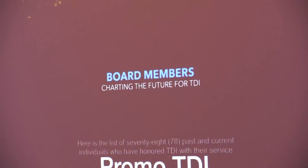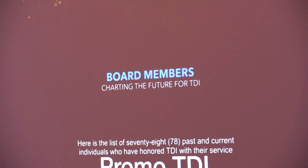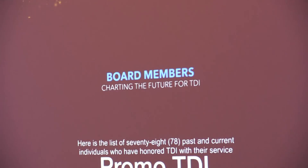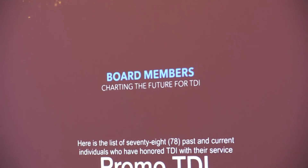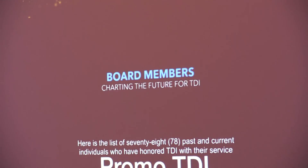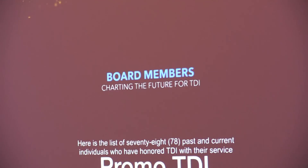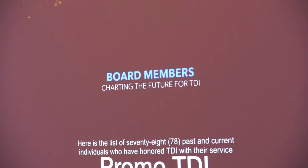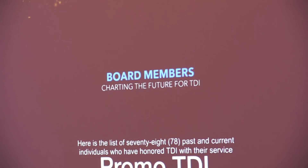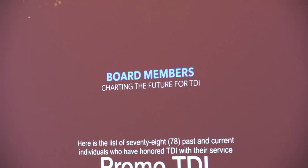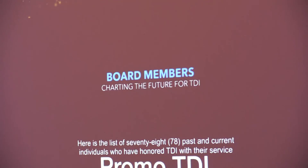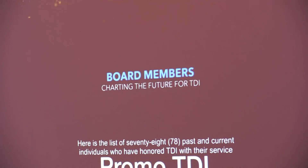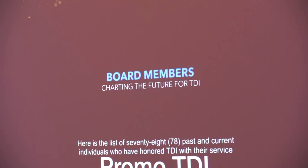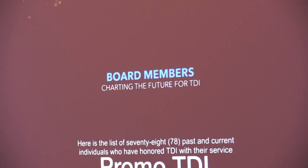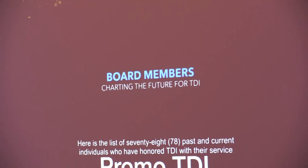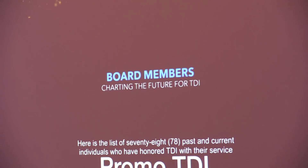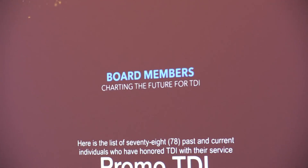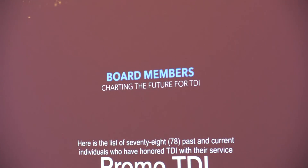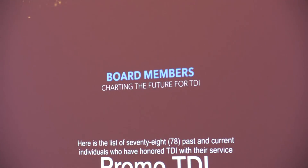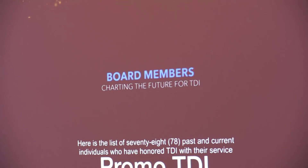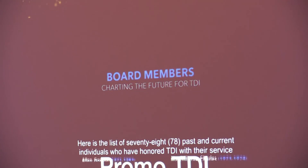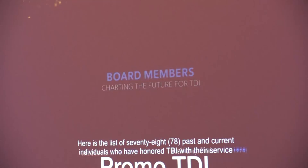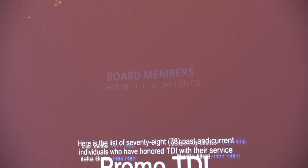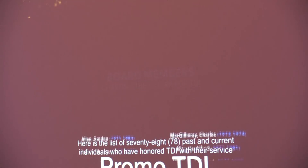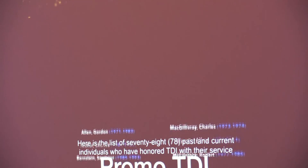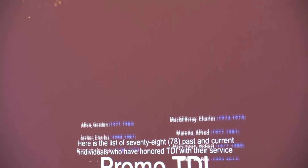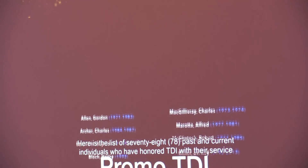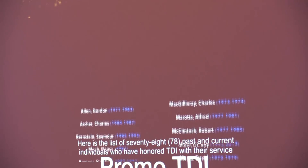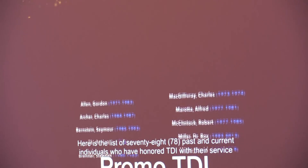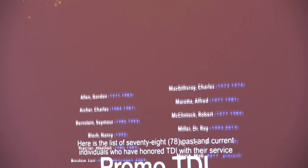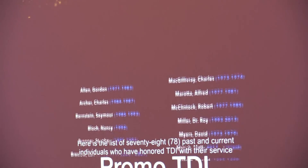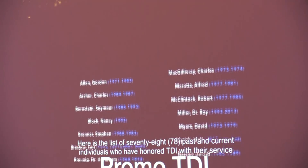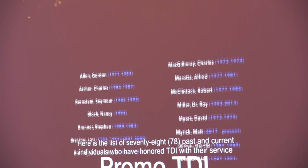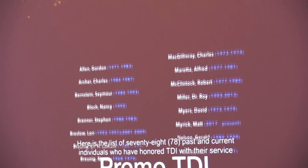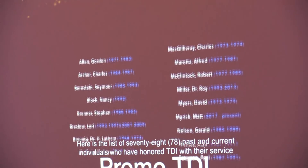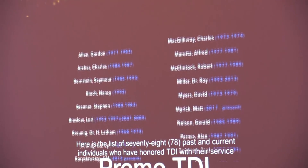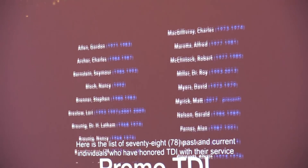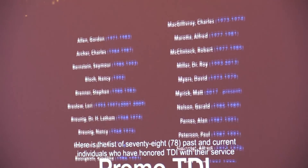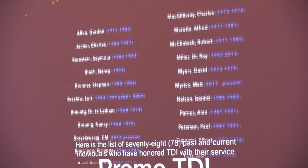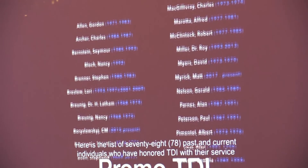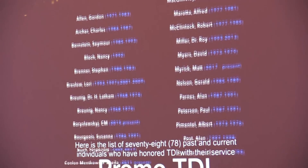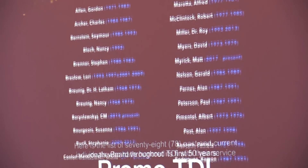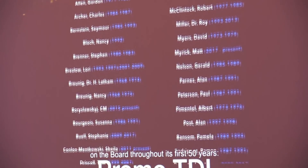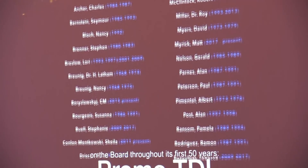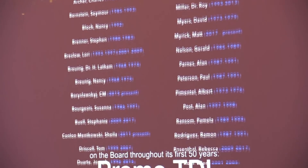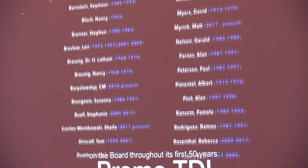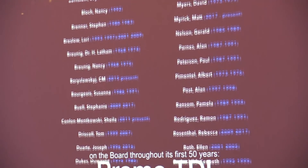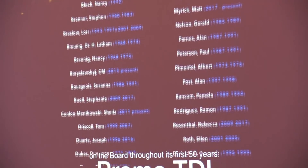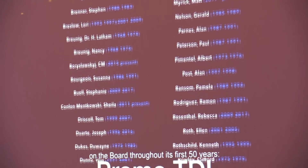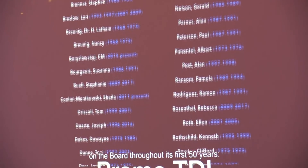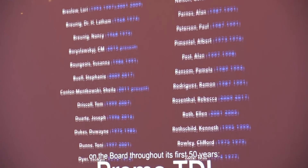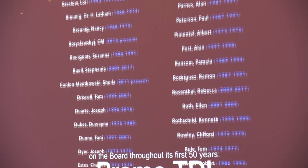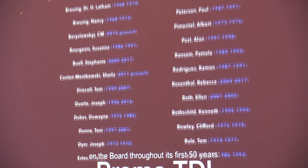Here's the list of 78 past and current individuals who have honored TDI with their service on the board throughout its first 50